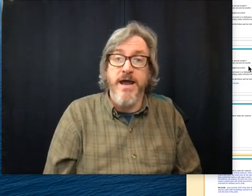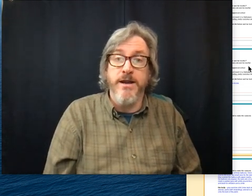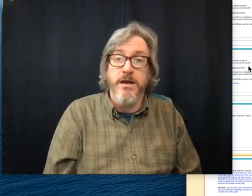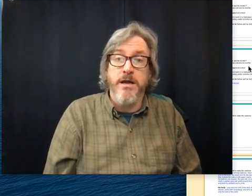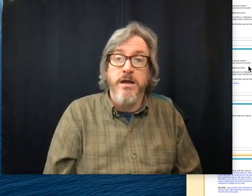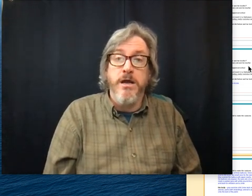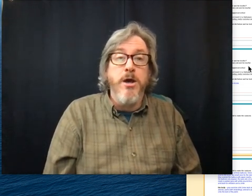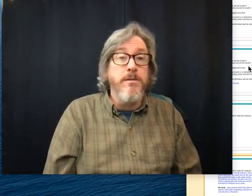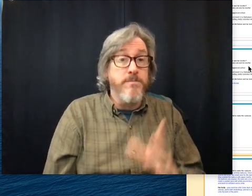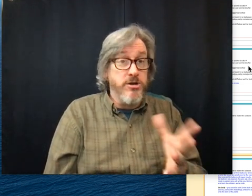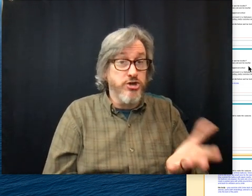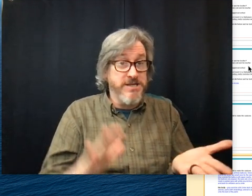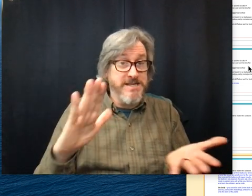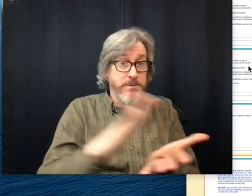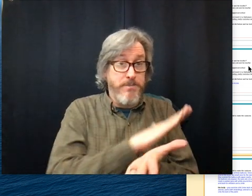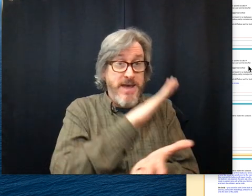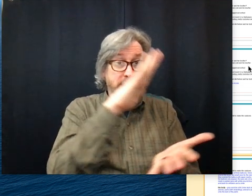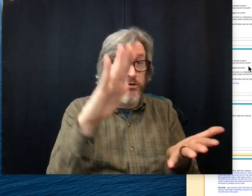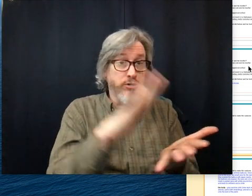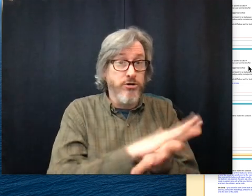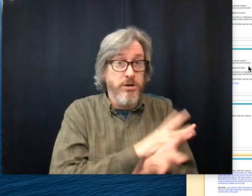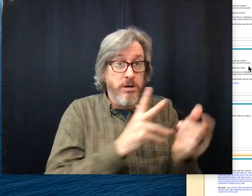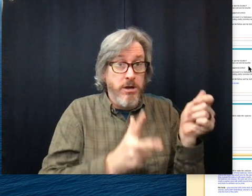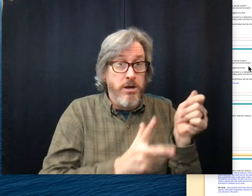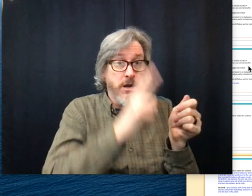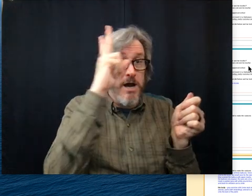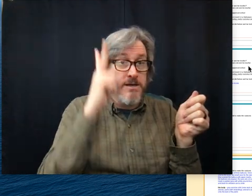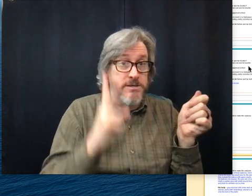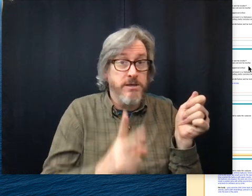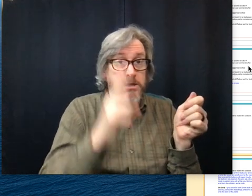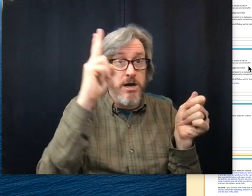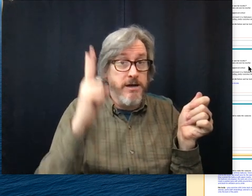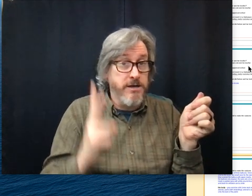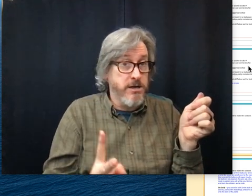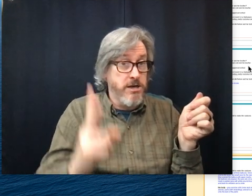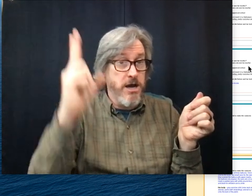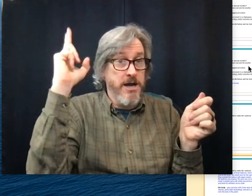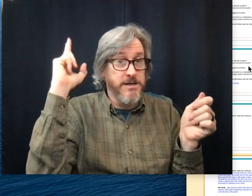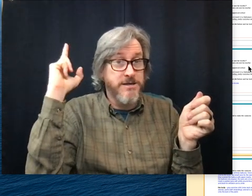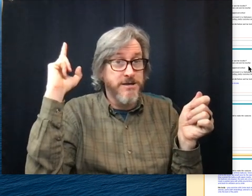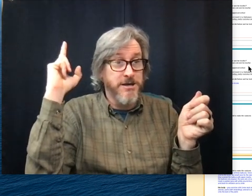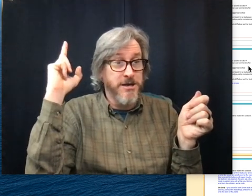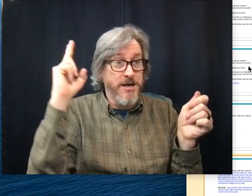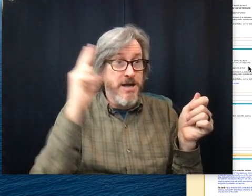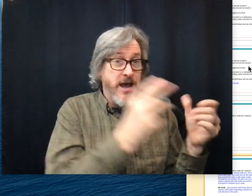and then she said paper. Cut, cut,